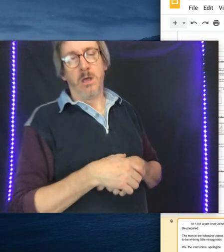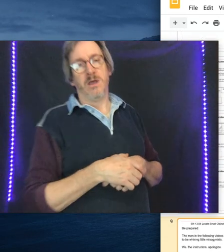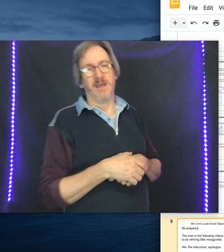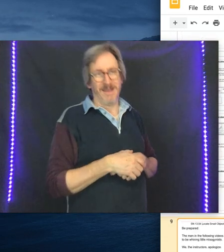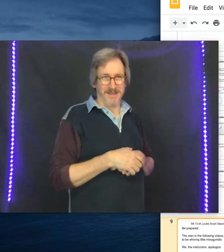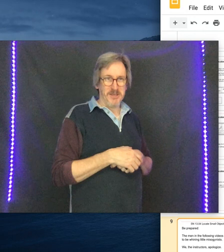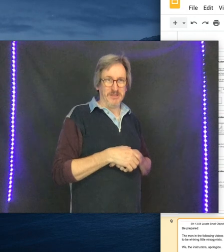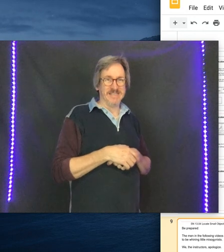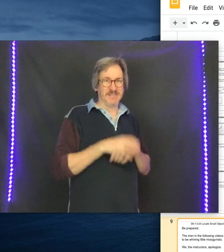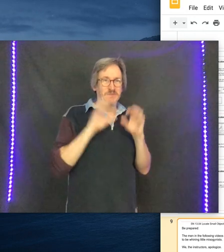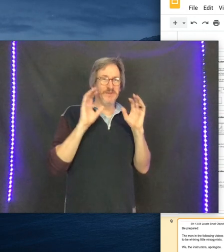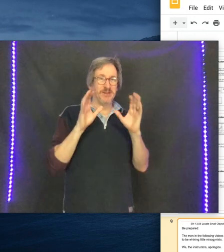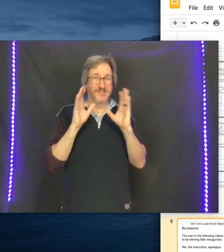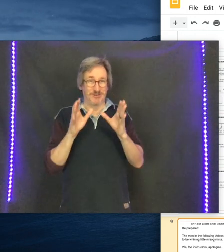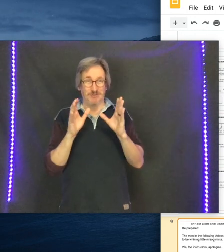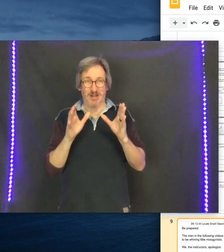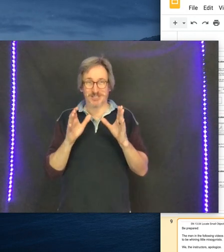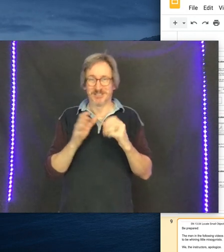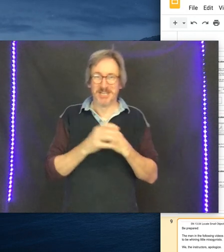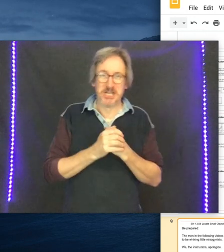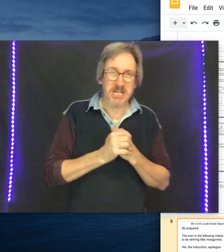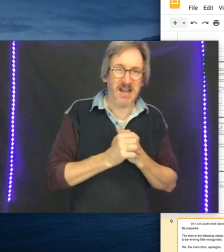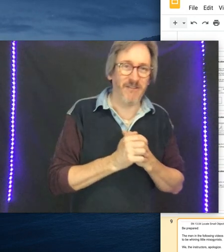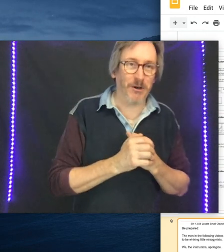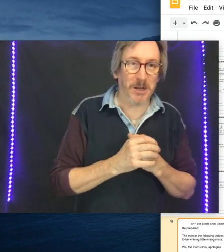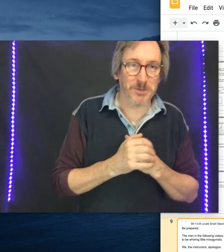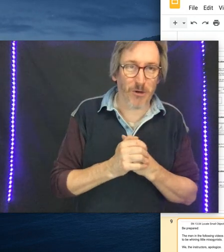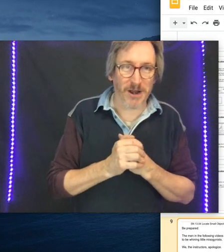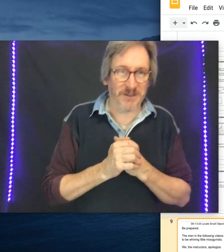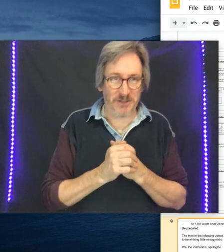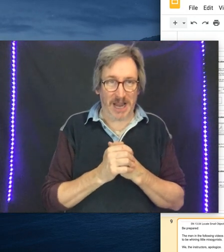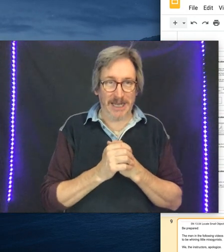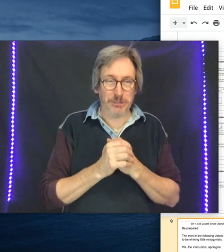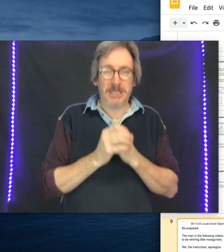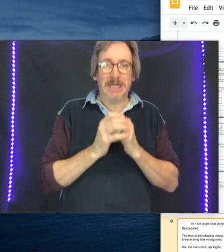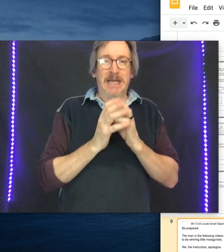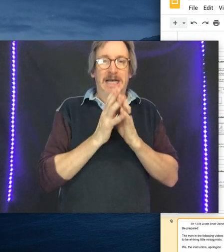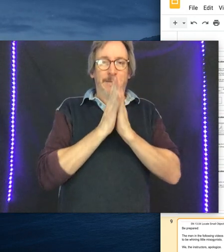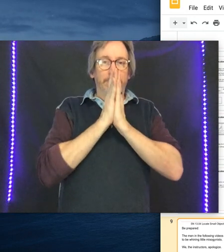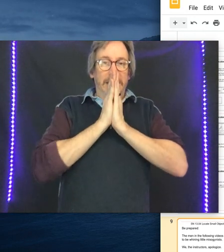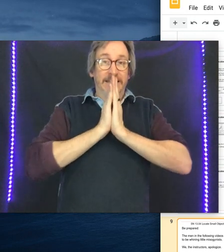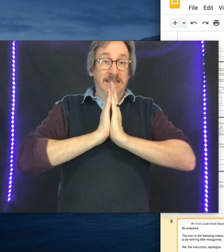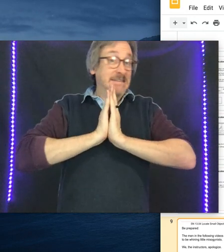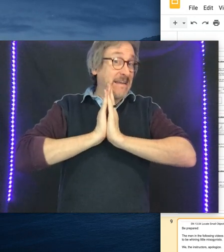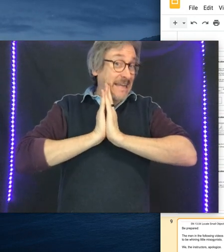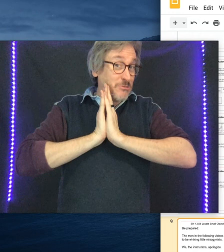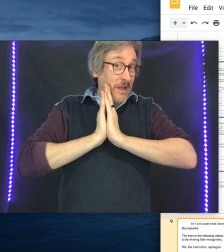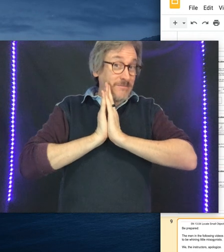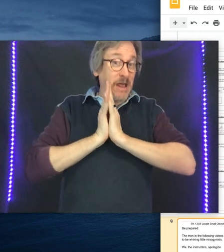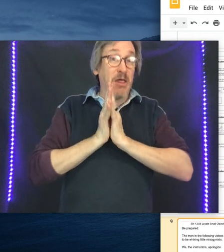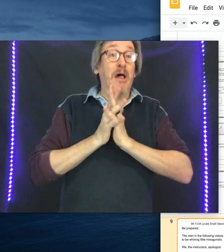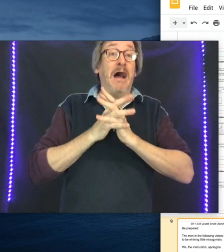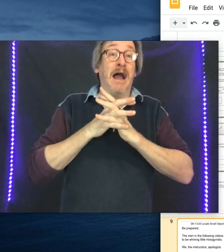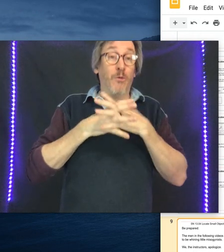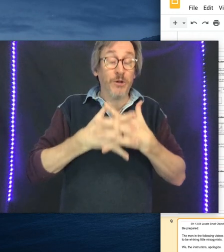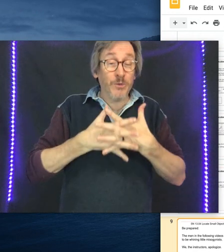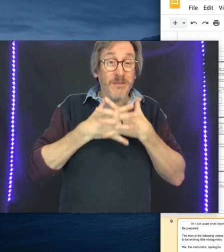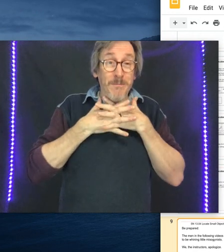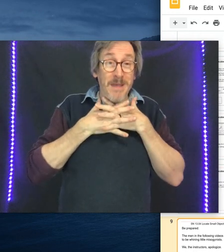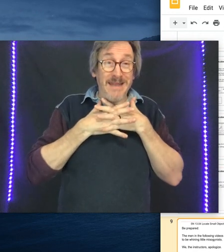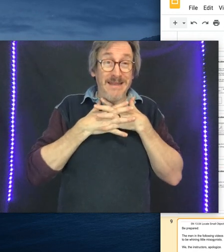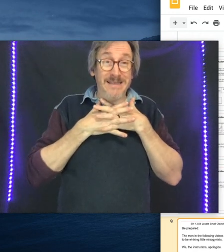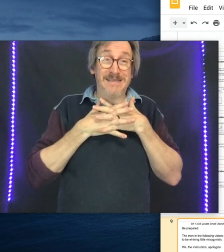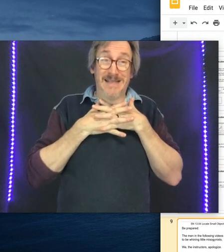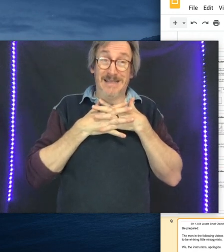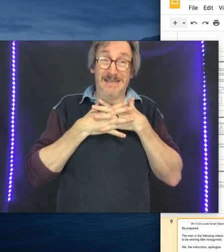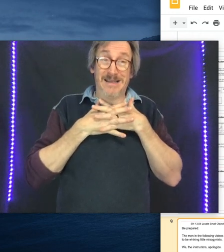Now, these next few videos that you're going to watch are very much a product of their age, and they did not age well. I warn you, the